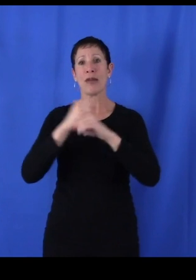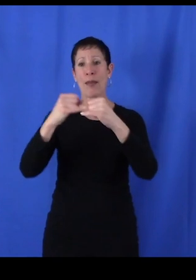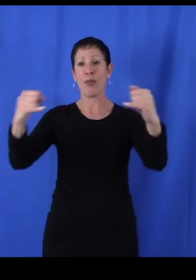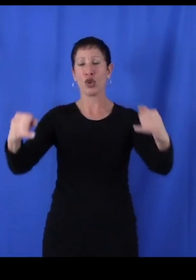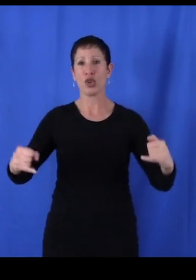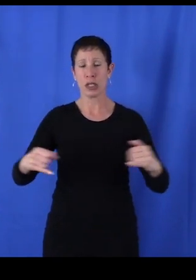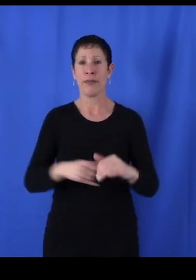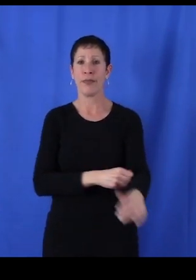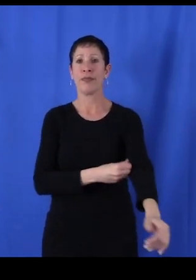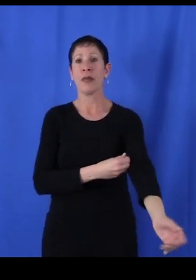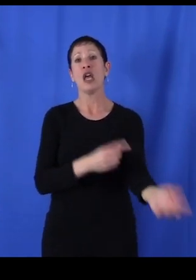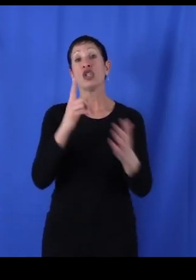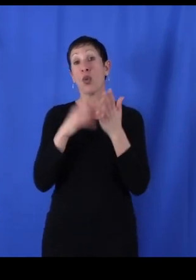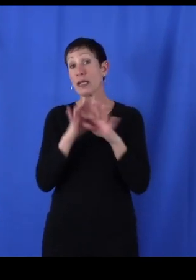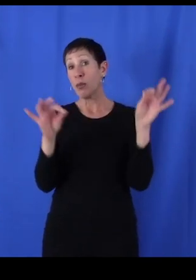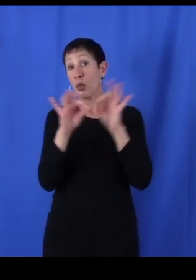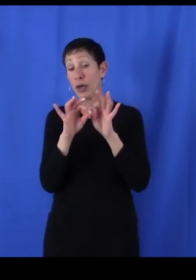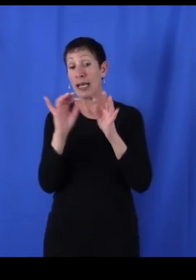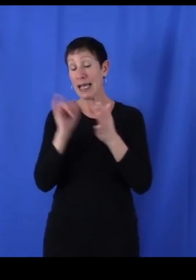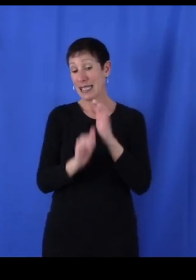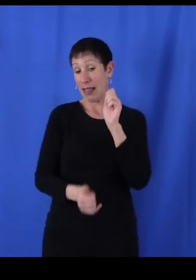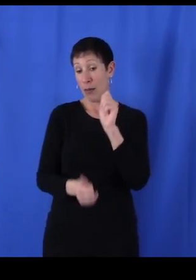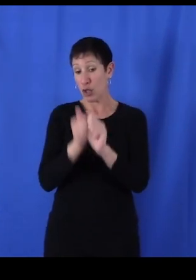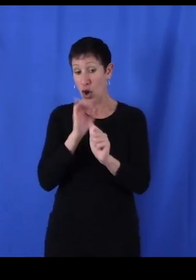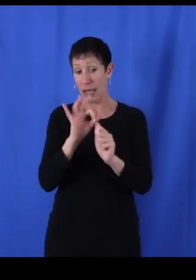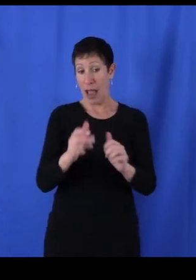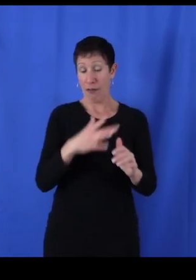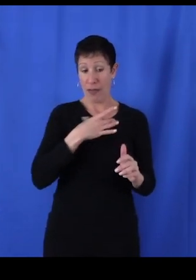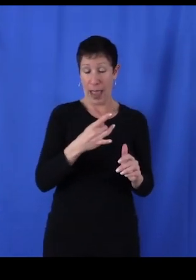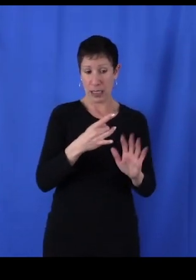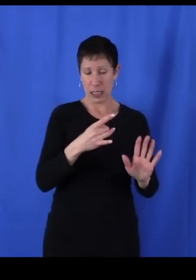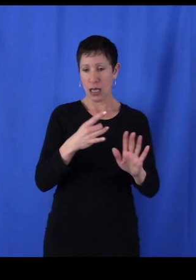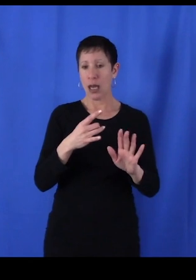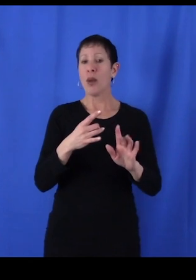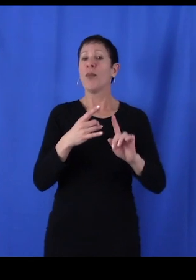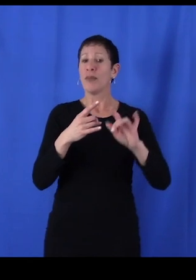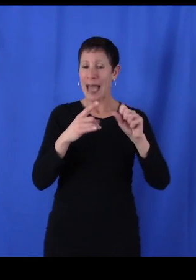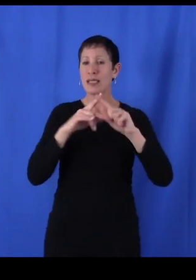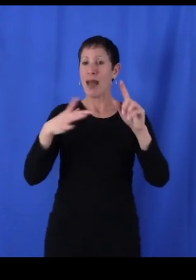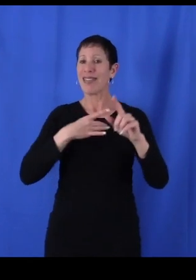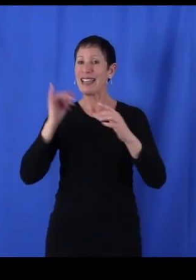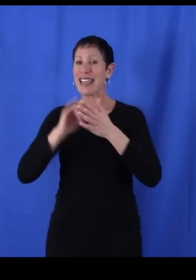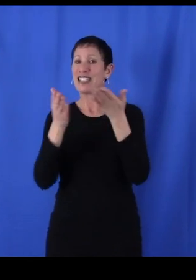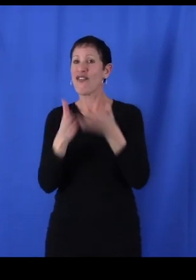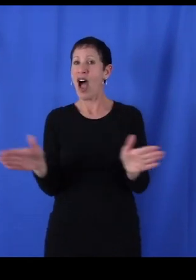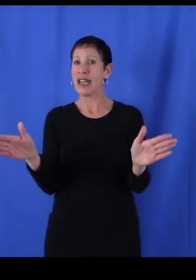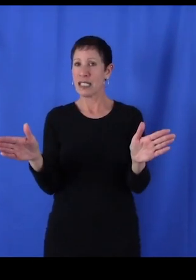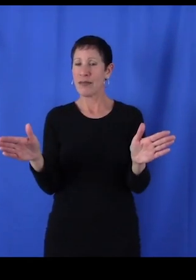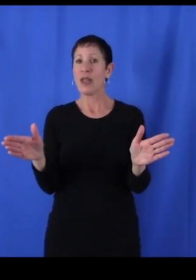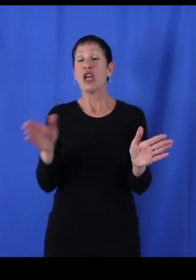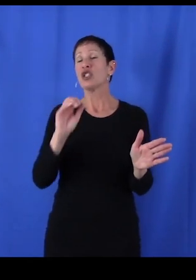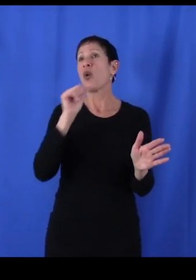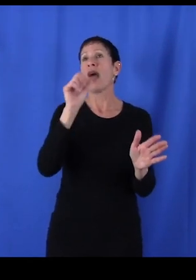Right. So again, what's important isn't the majority of likes, but likes that divide. Right. So it's not